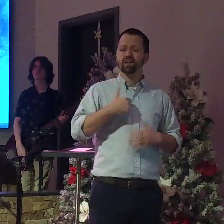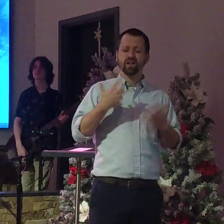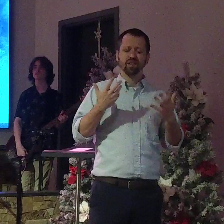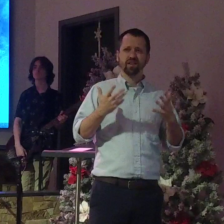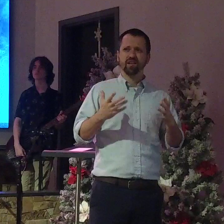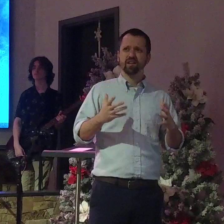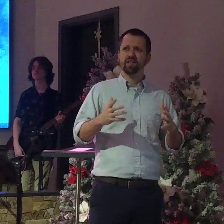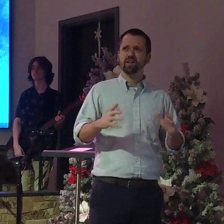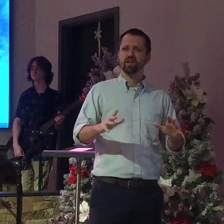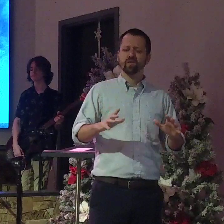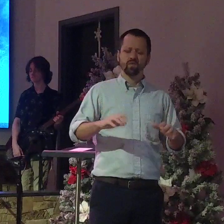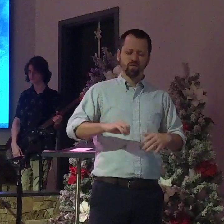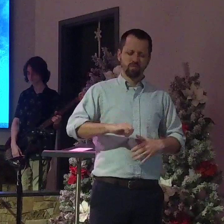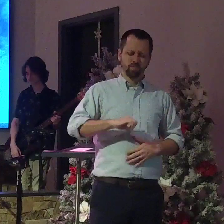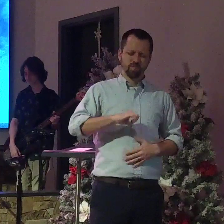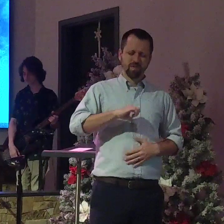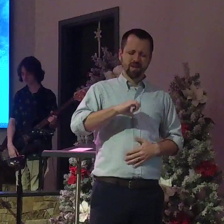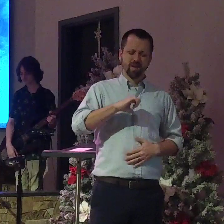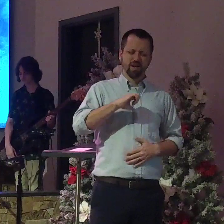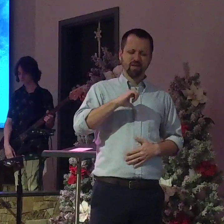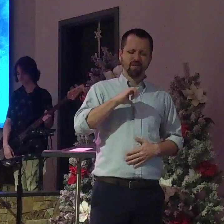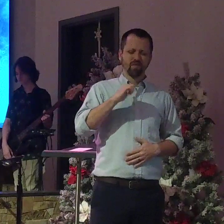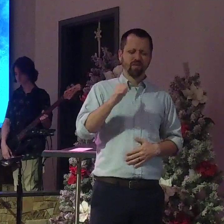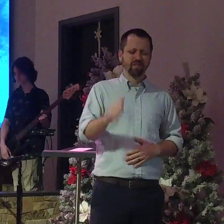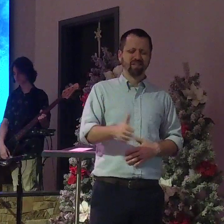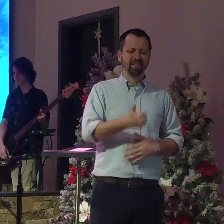Come on, give him praise. He's so worthy.